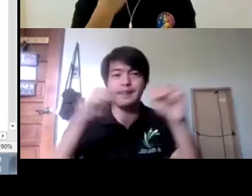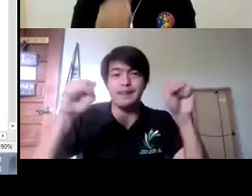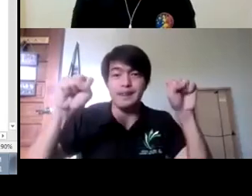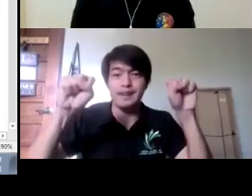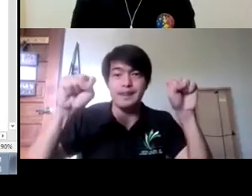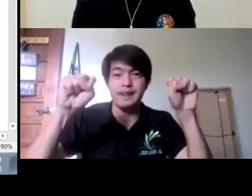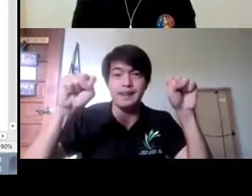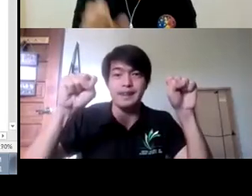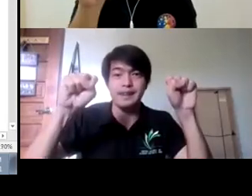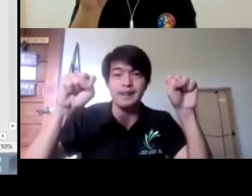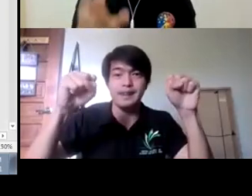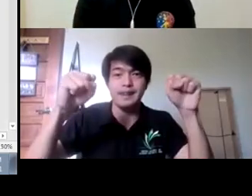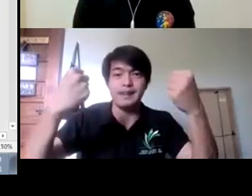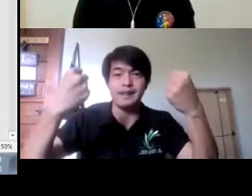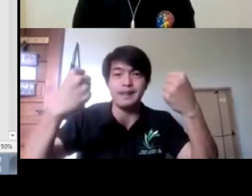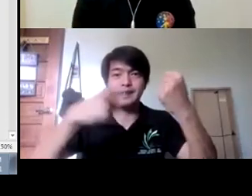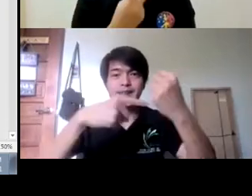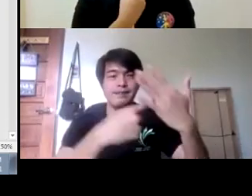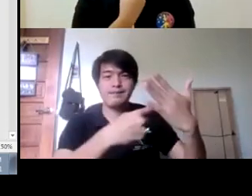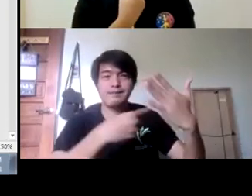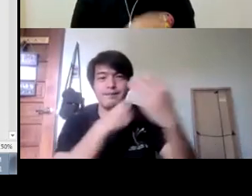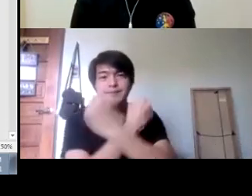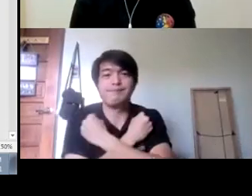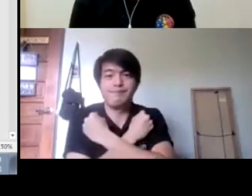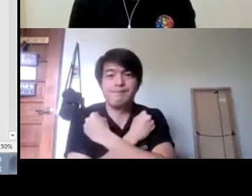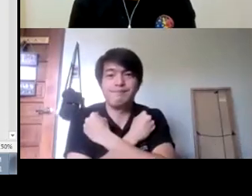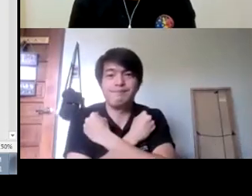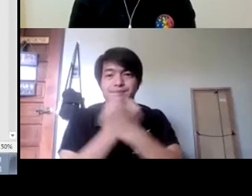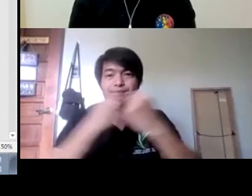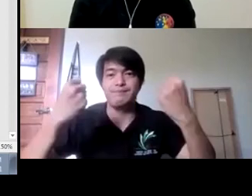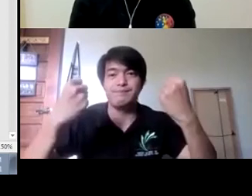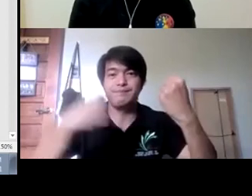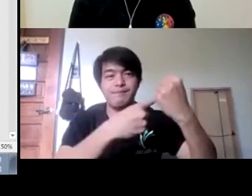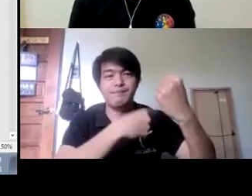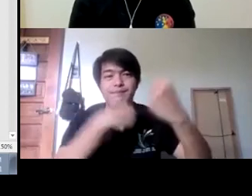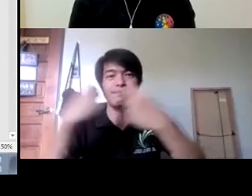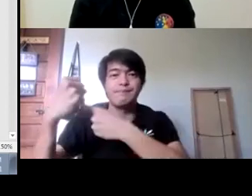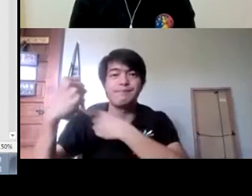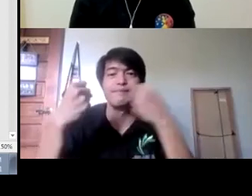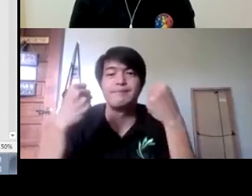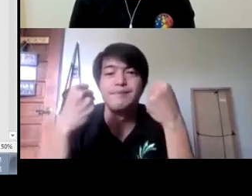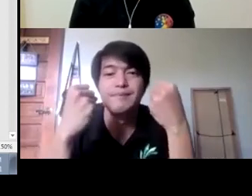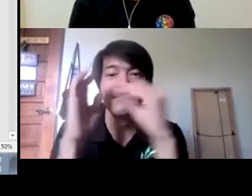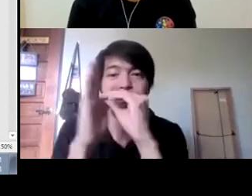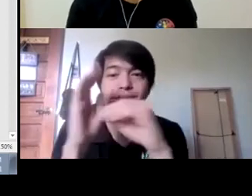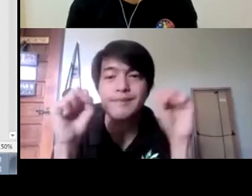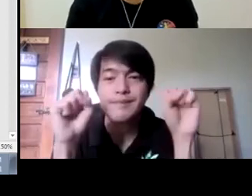Okay. All right. This is Ren's. Right. Here is the sign for